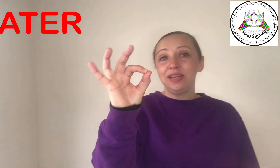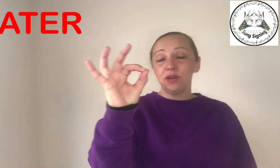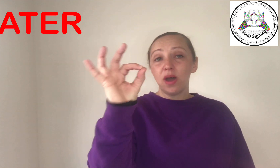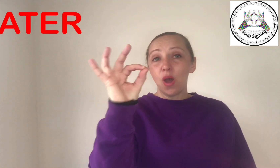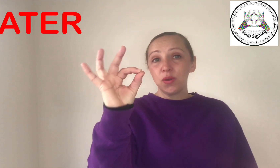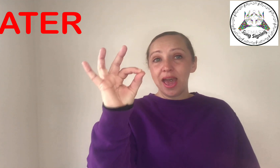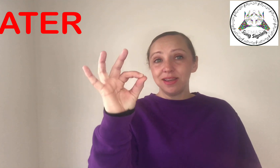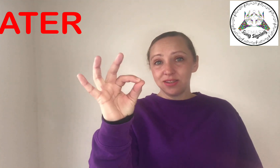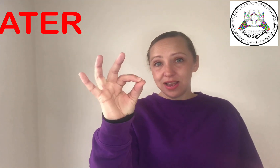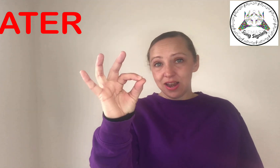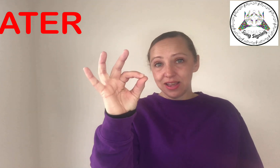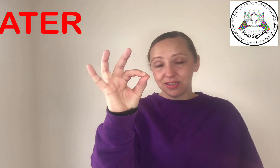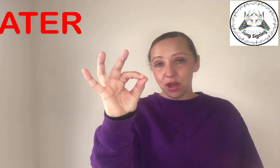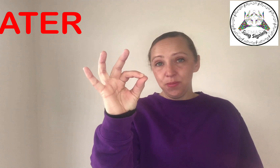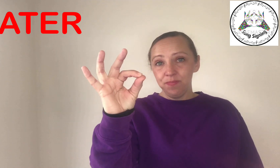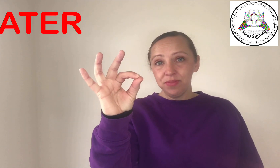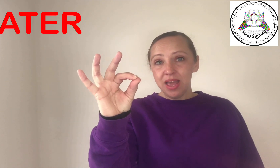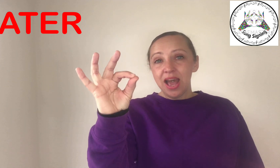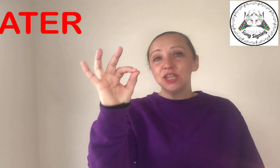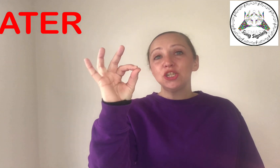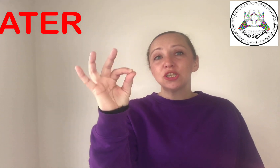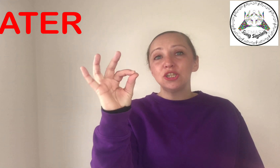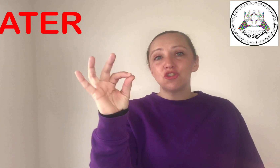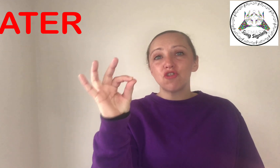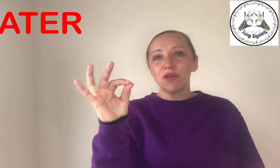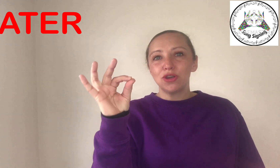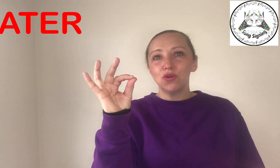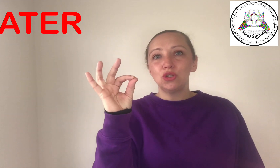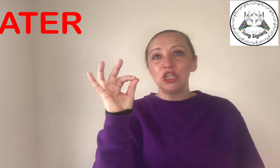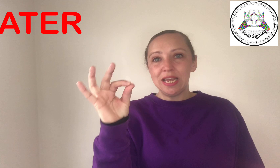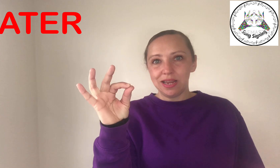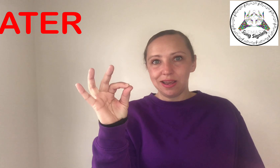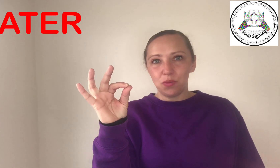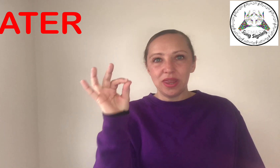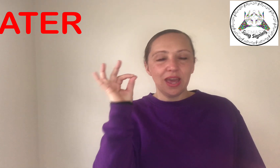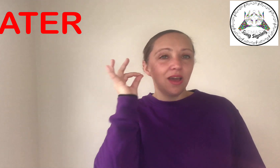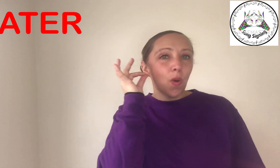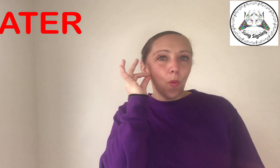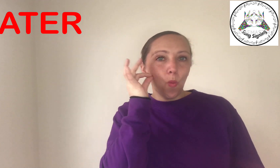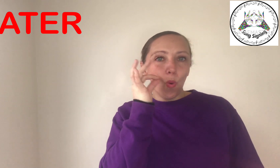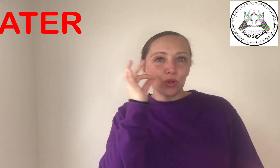little okay sign like so. And you're just going to stroke your cheek with it. Water.